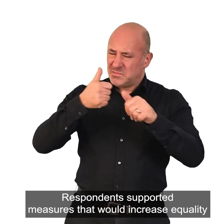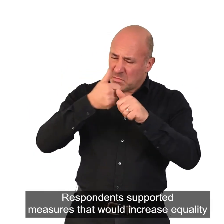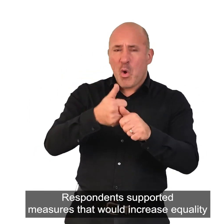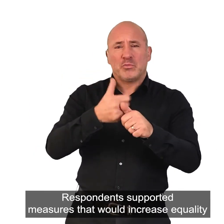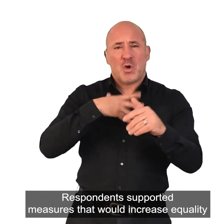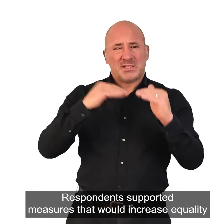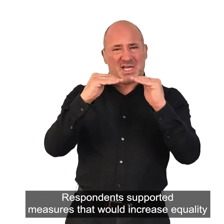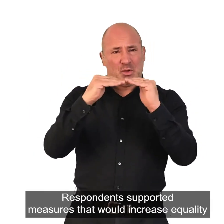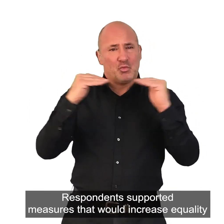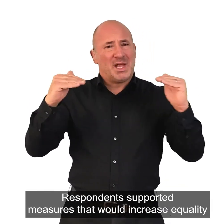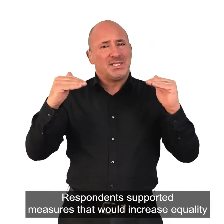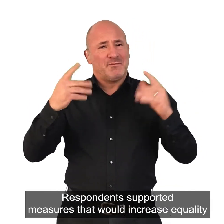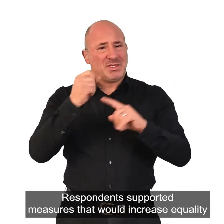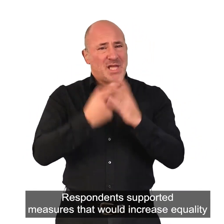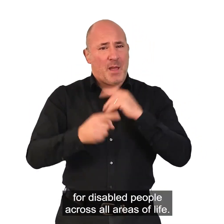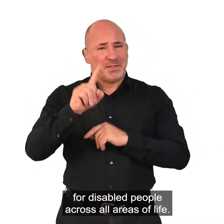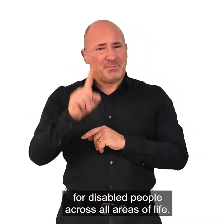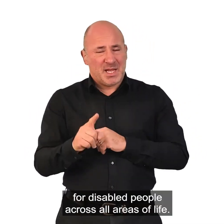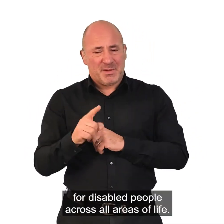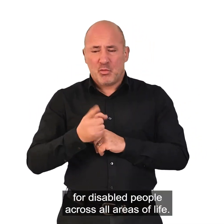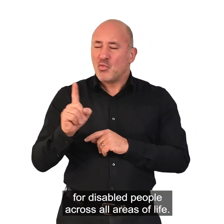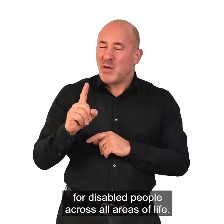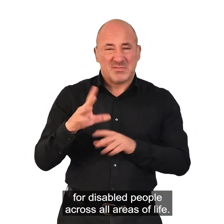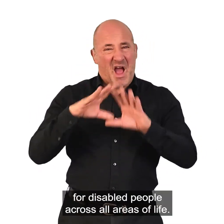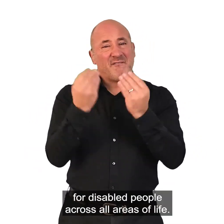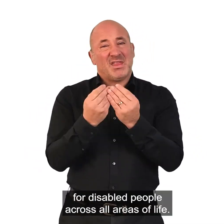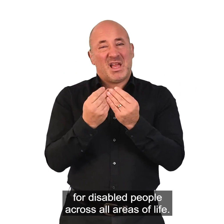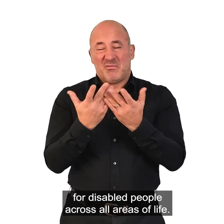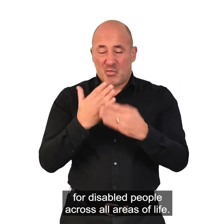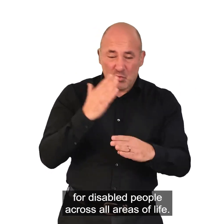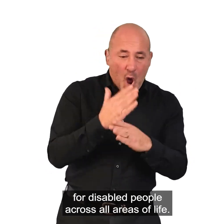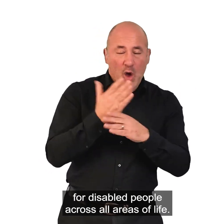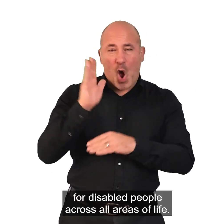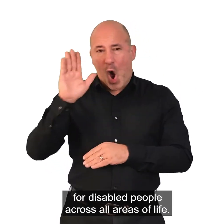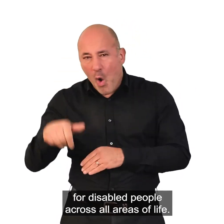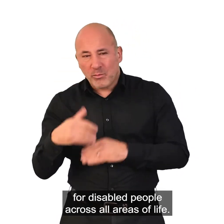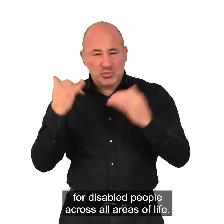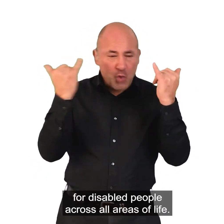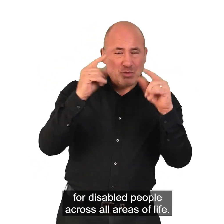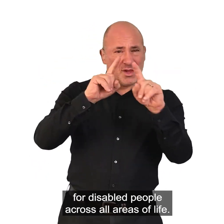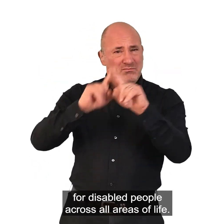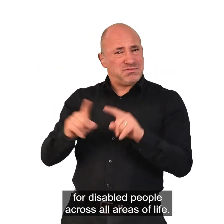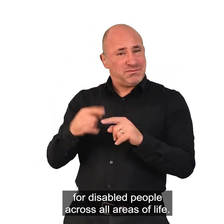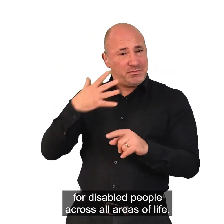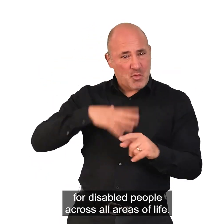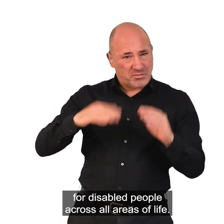Respondents supported measures that would increase equality for disabled people across all areas of life.